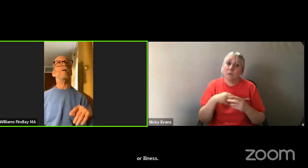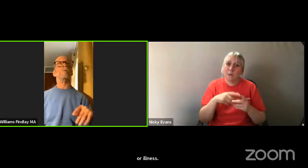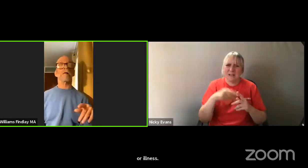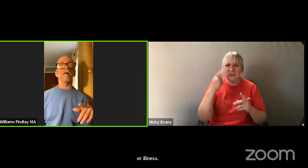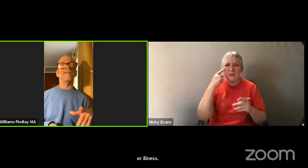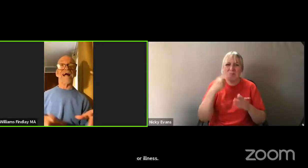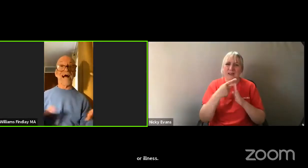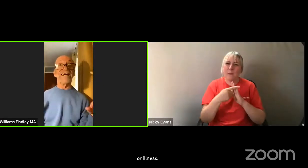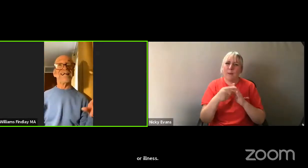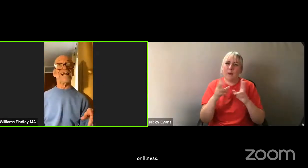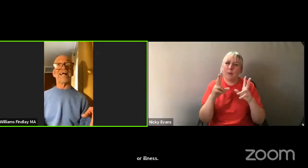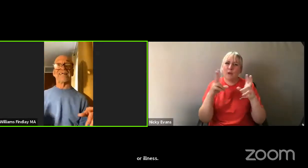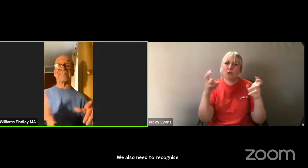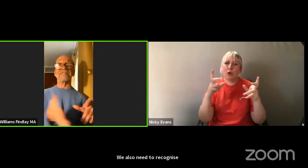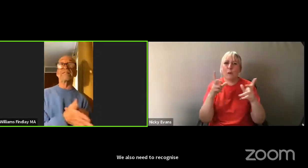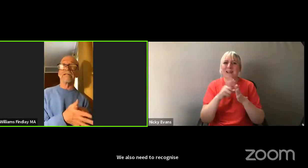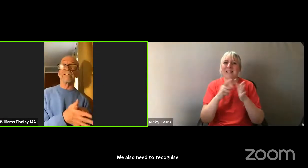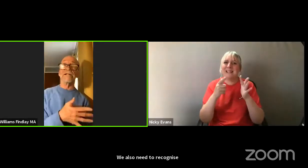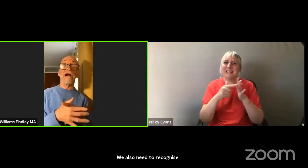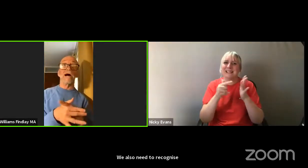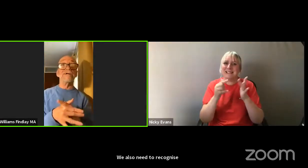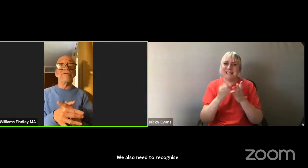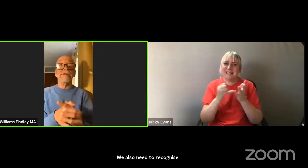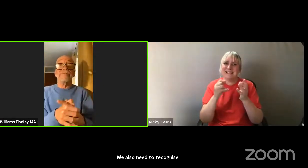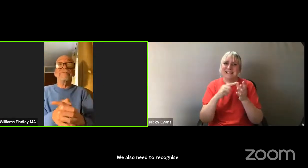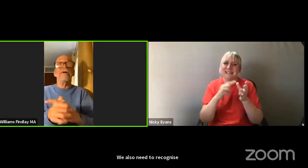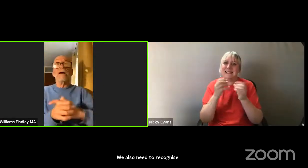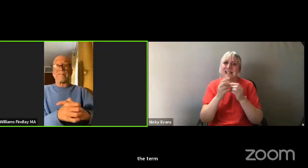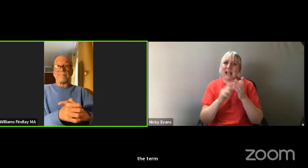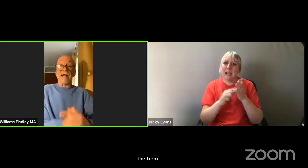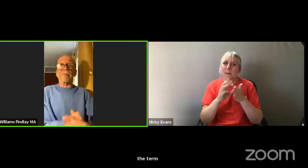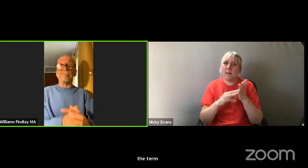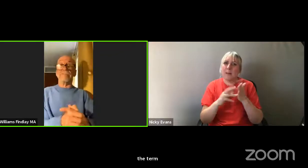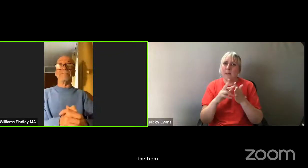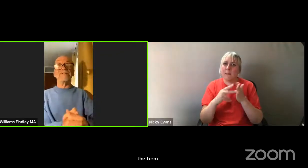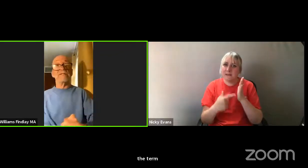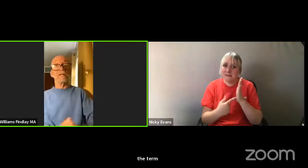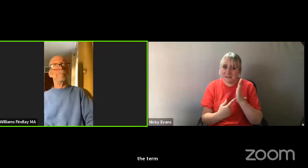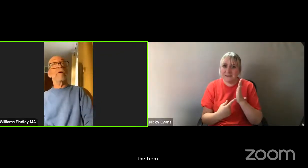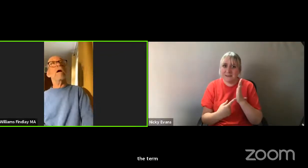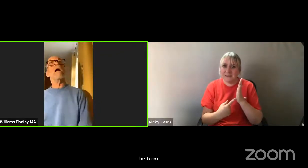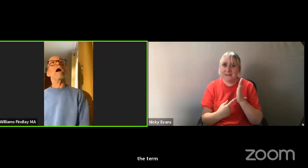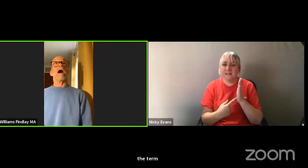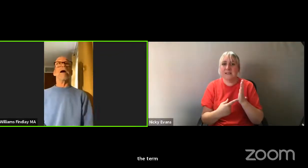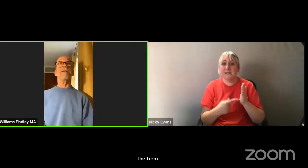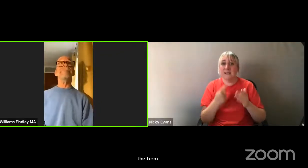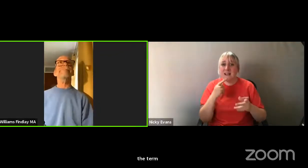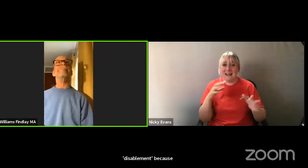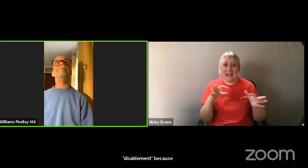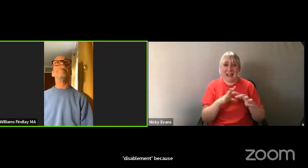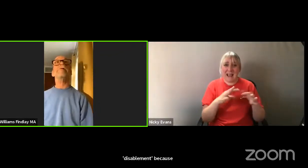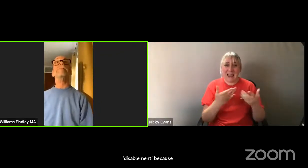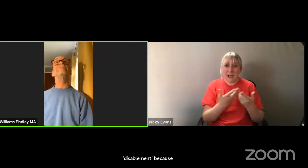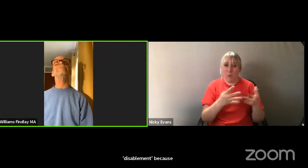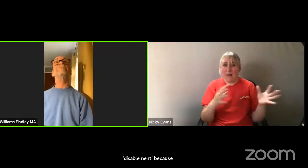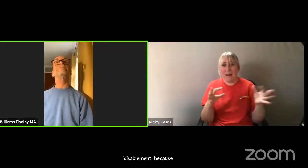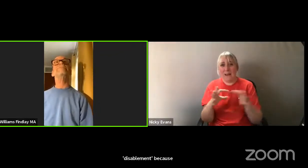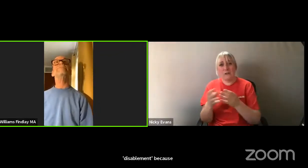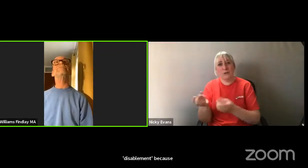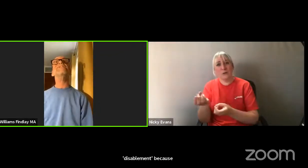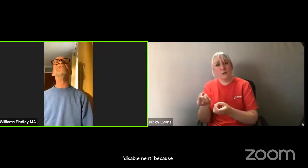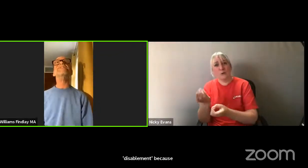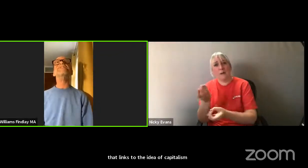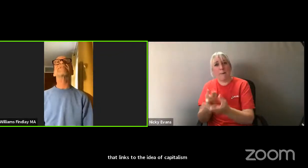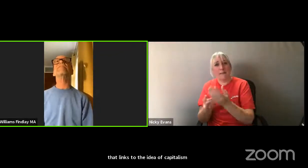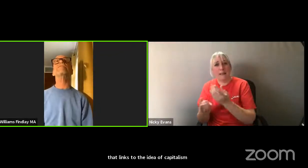disablement, because that links to the idea of capitalism and refers to